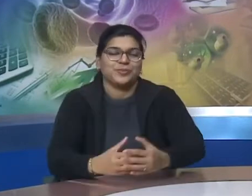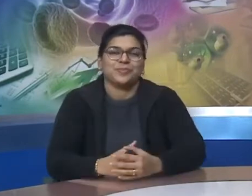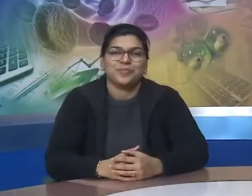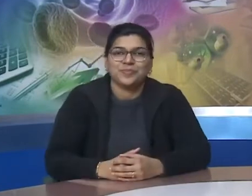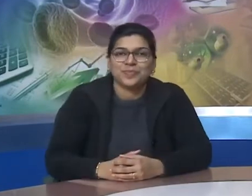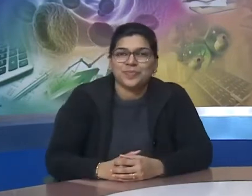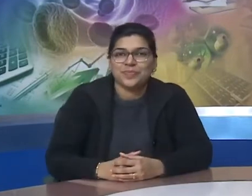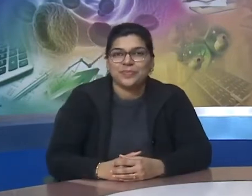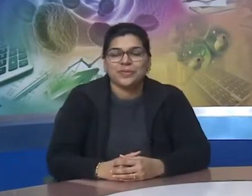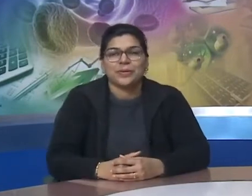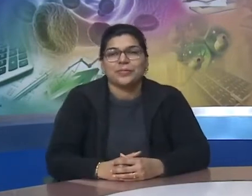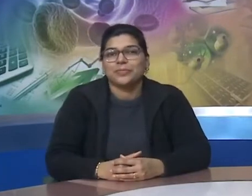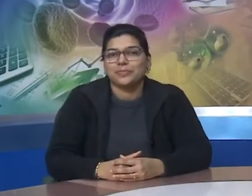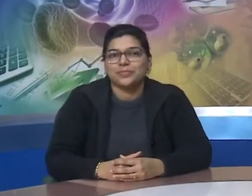Let's begin part second.